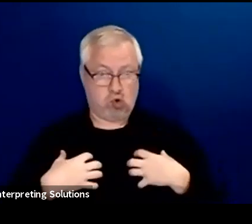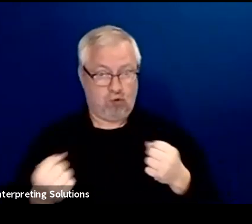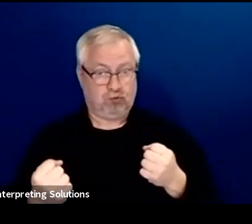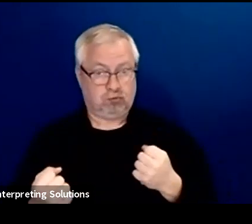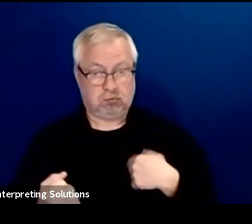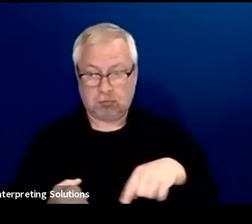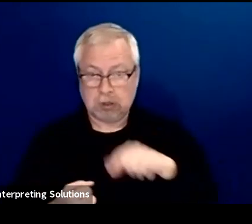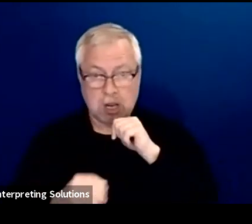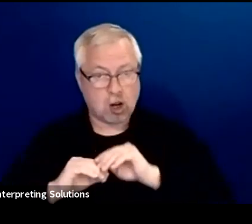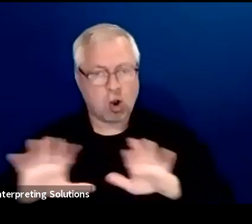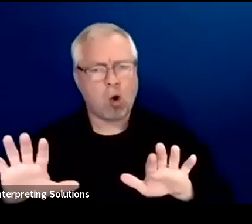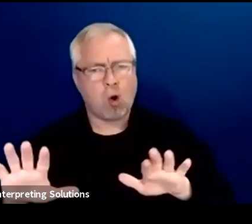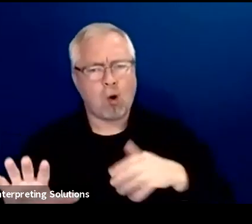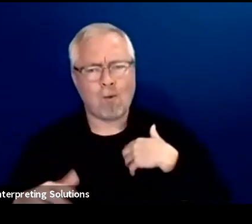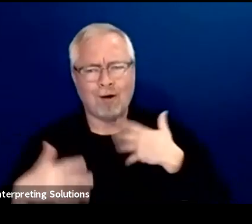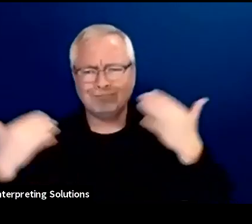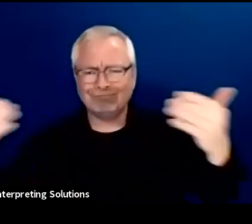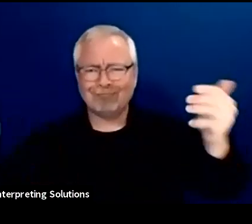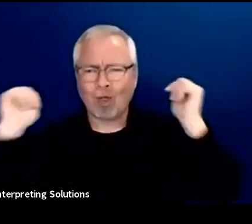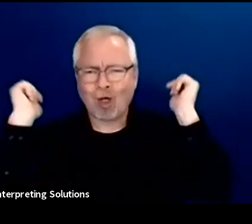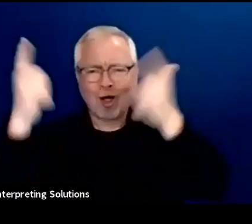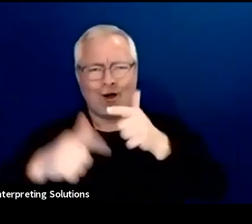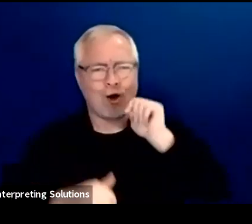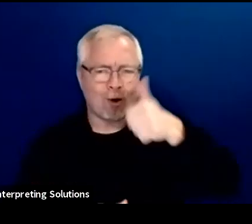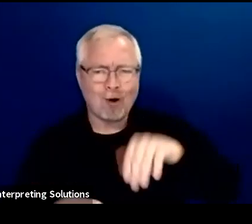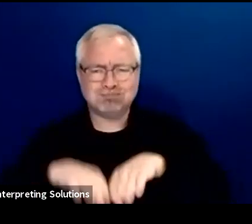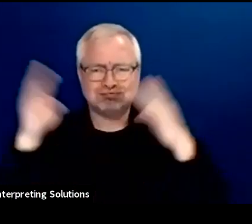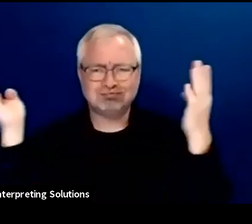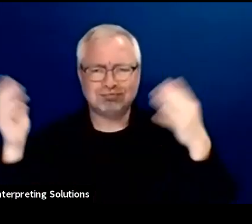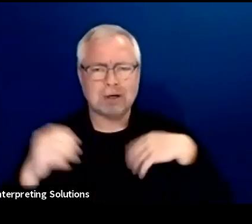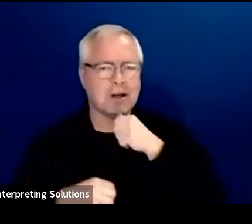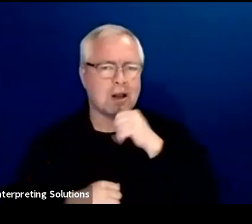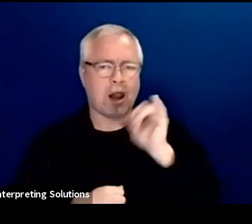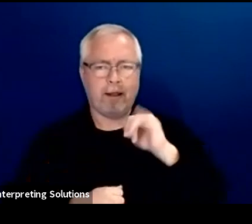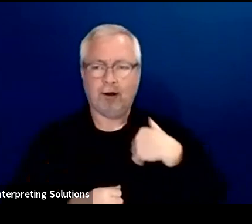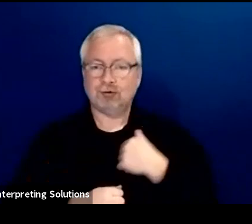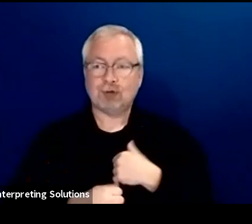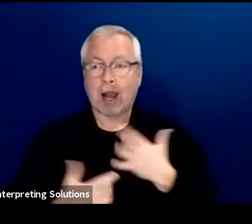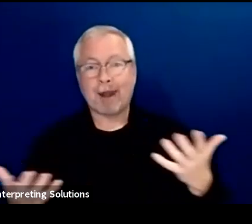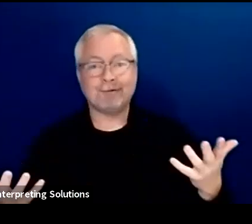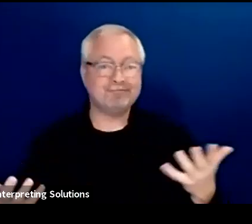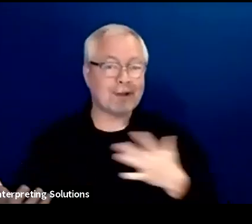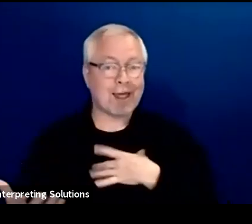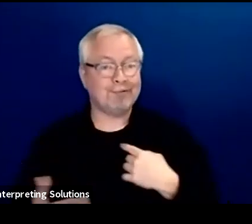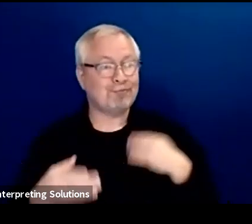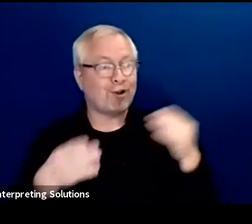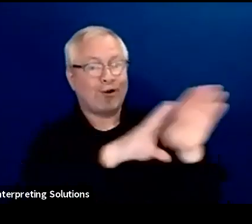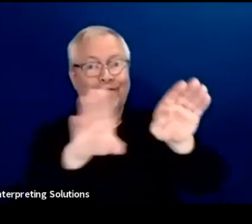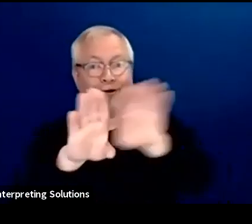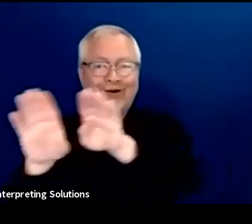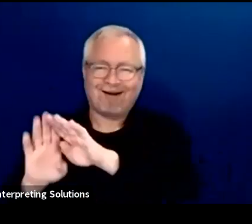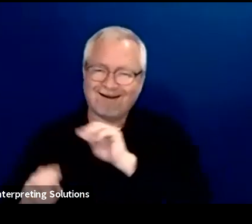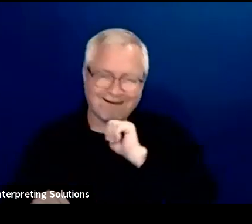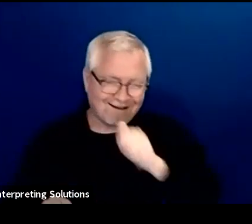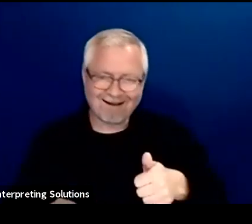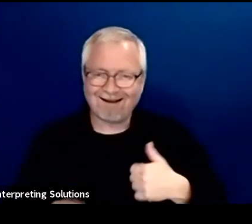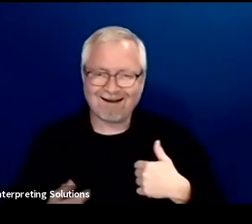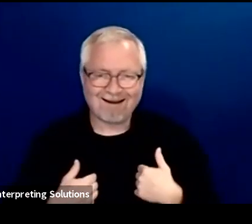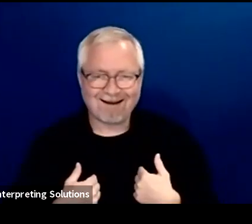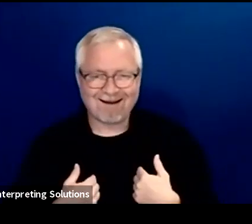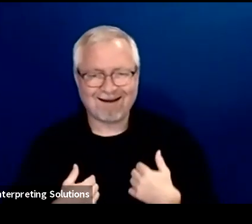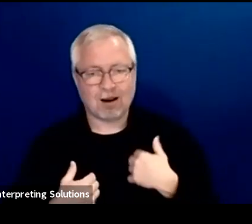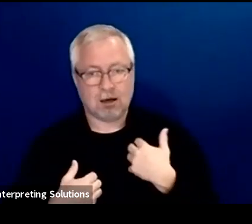every business tomorrow. So it's not the idea that we like these things being closed, and the idea of using the science and to go through this. We